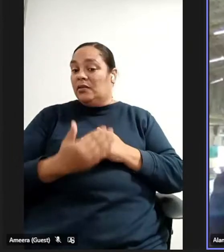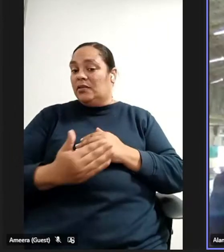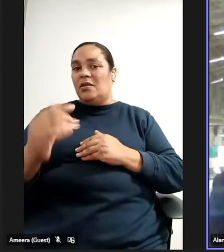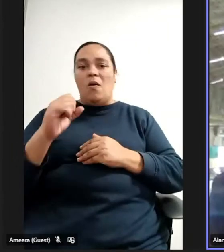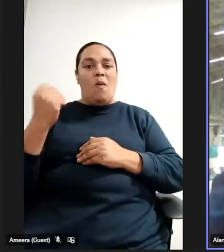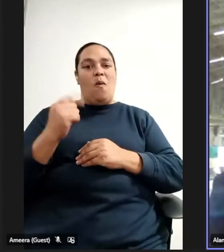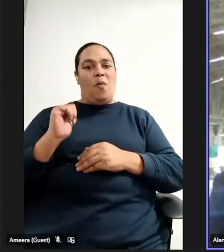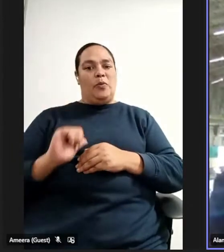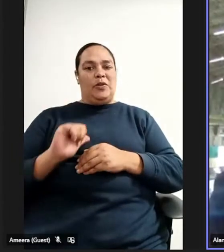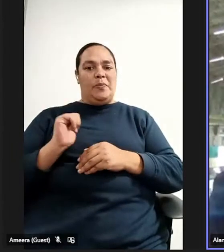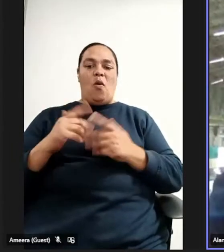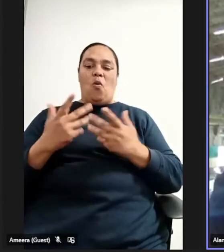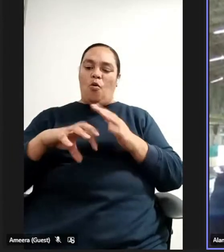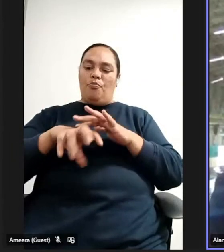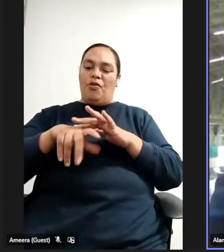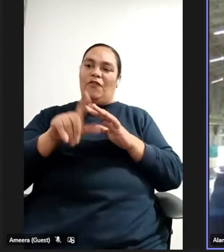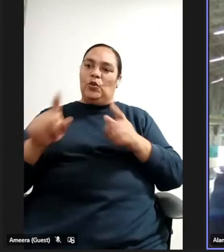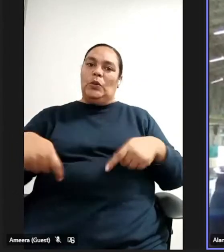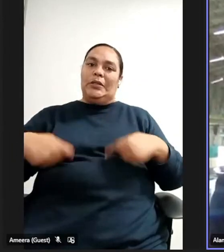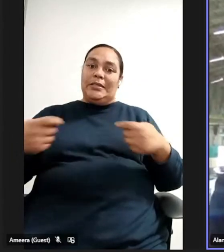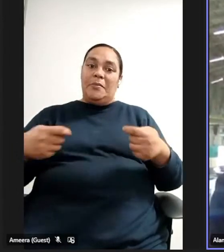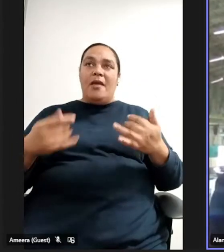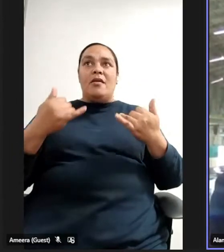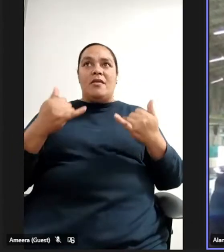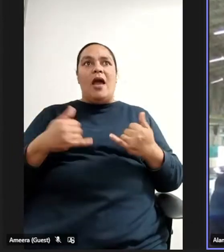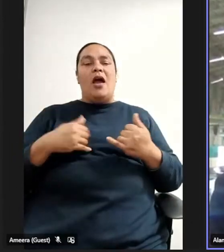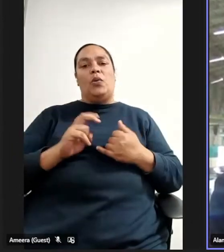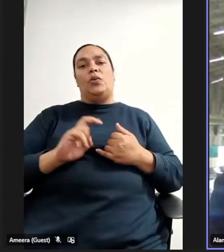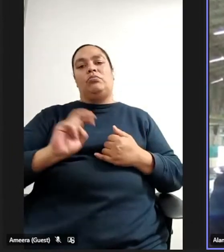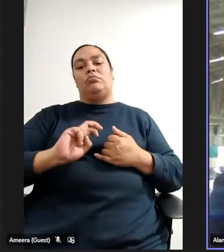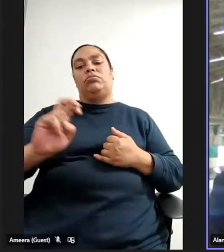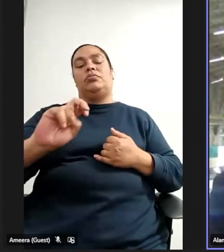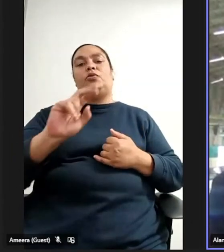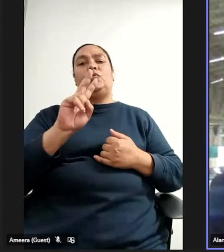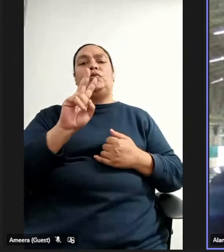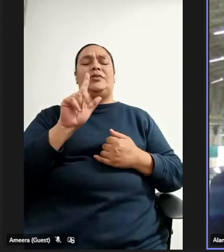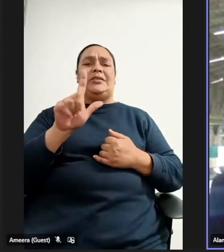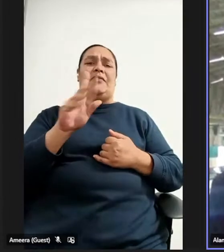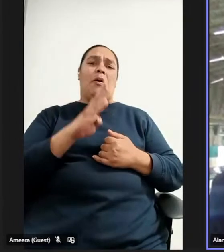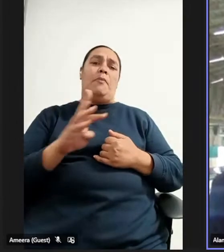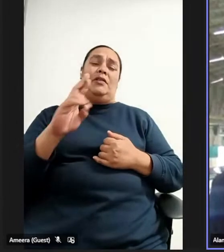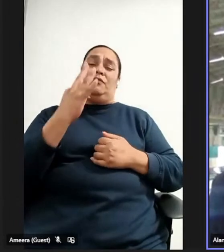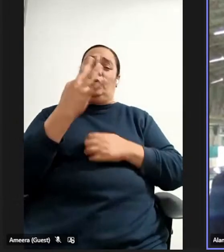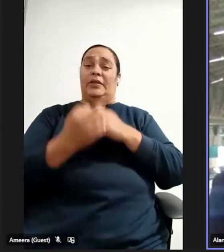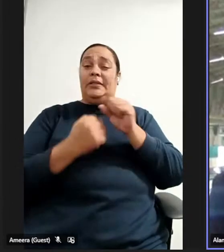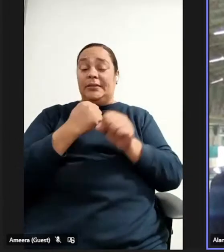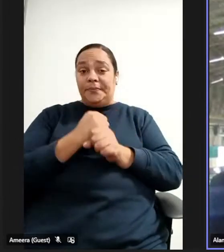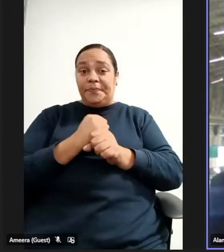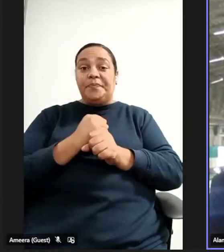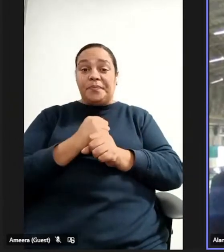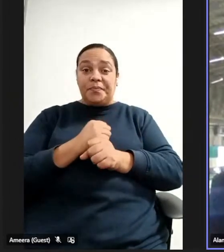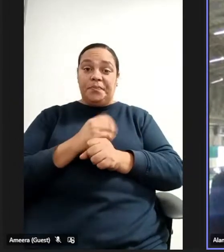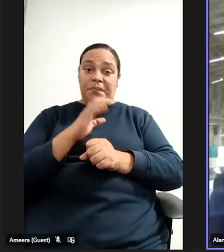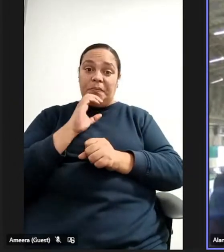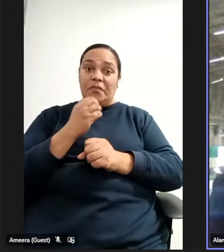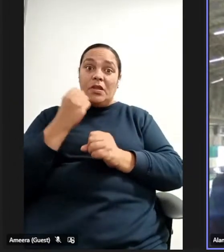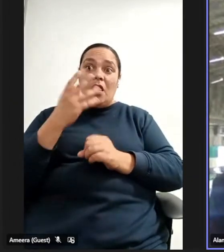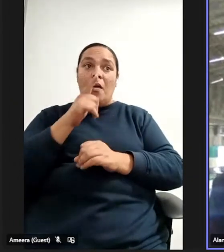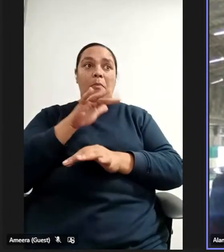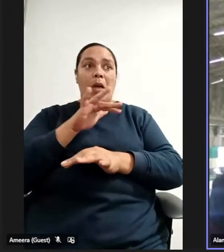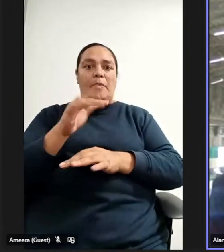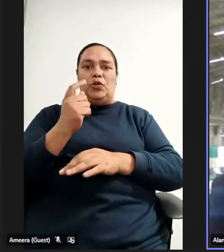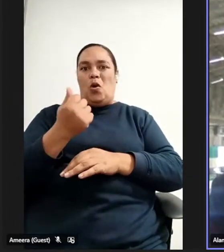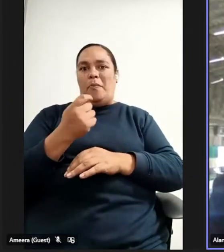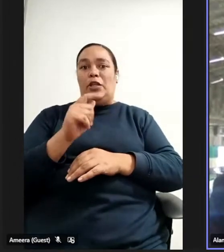province are spending, we are now getting closer to 7 billion rand over the next 3 years. So it's a lot of public money really being focused